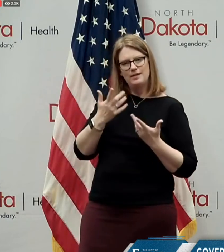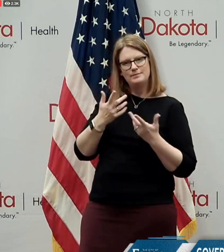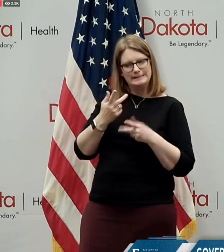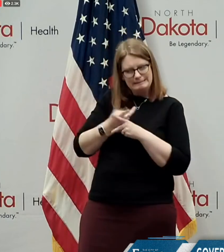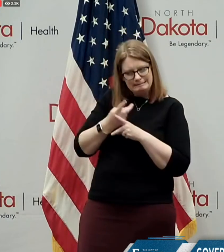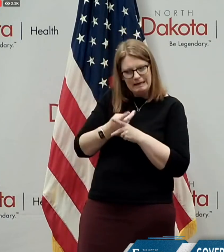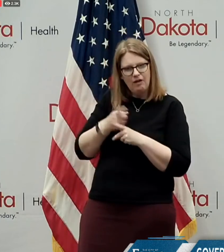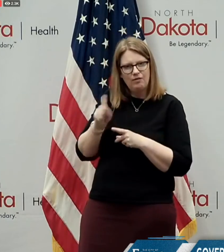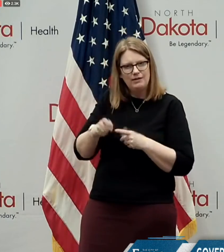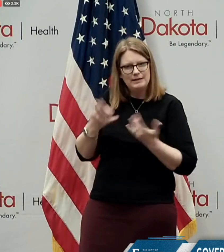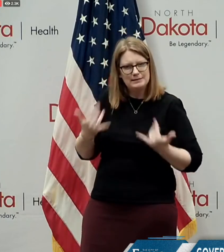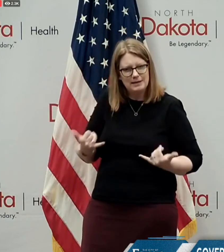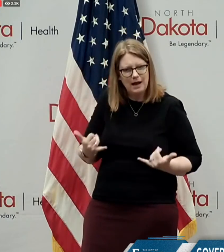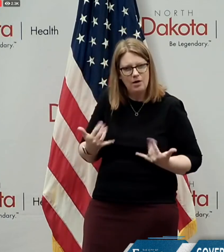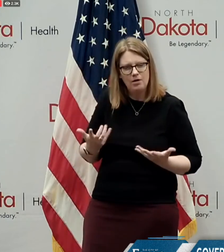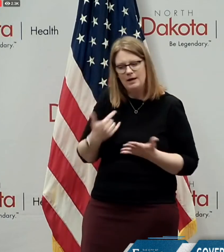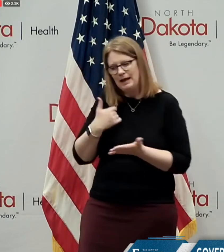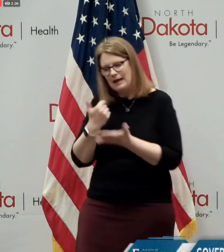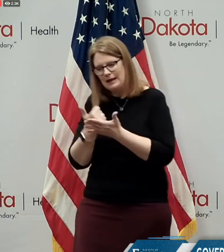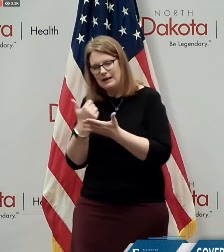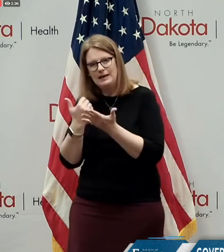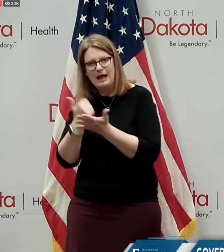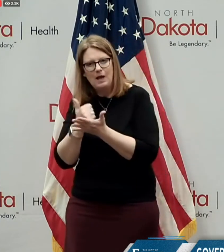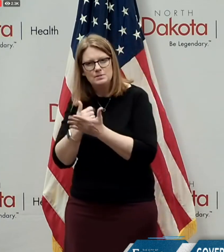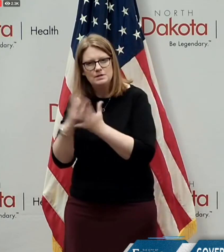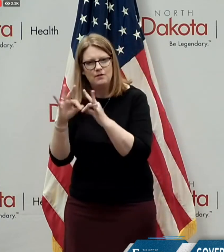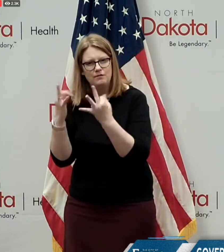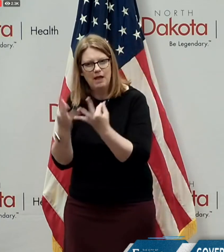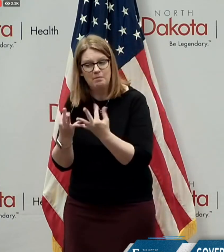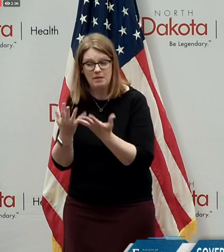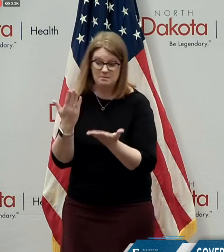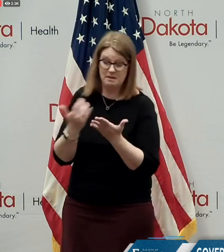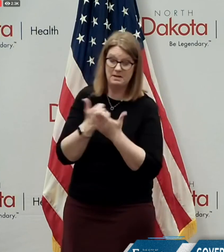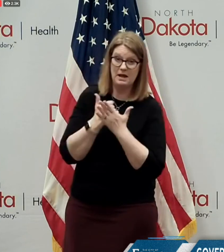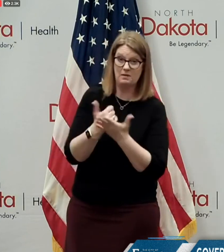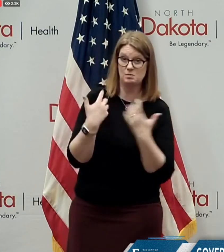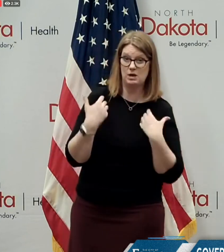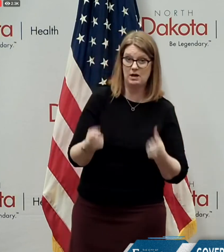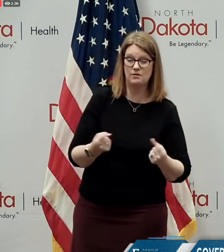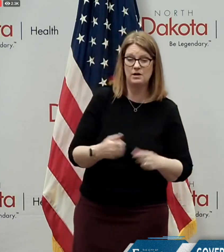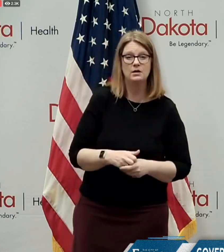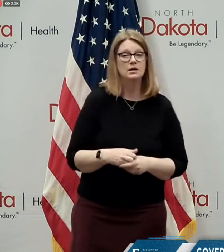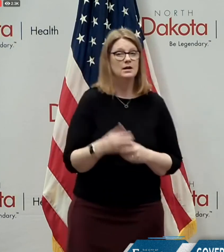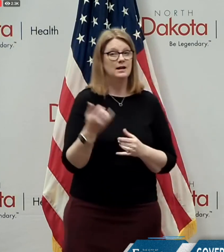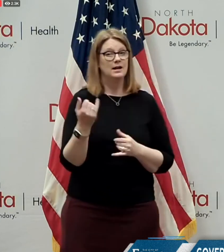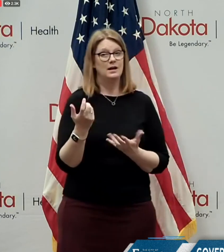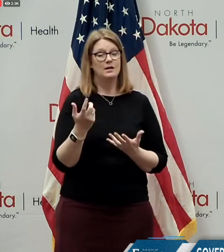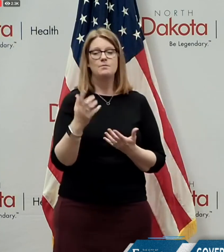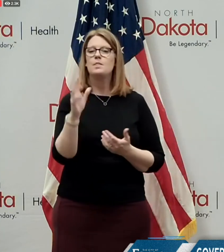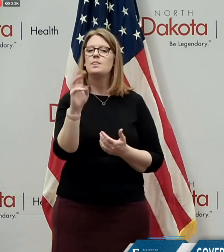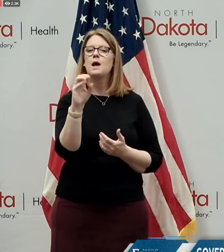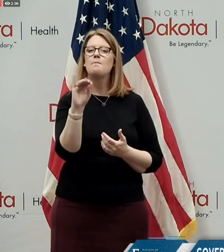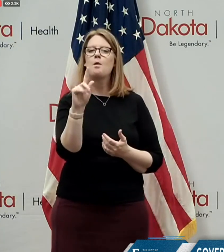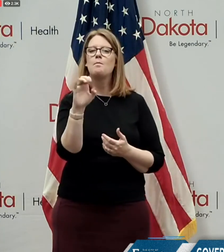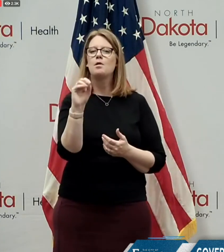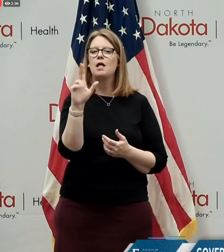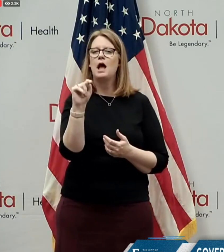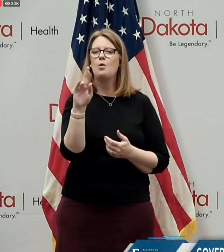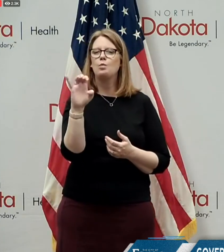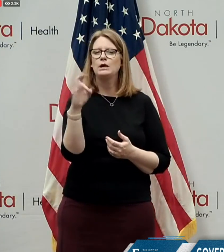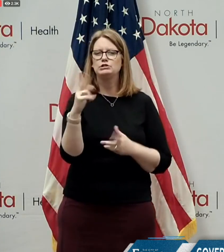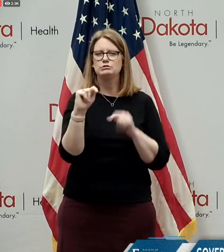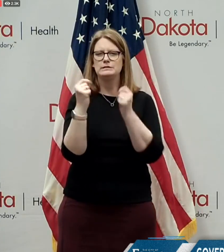helps them with their family and helps them perhaps find a road to recovery. Lastly, on a few occasions, it's the mobile outreach team members that were able